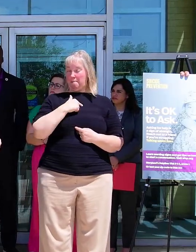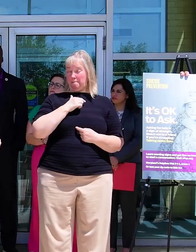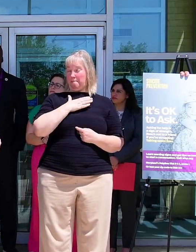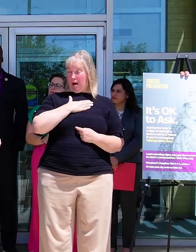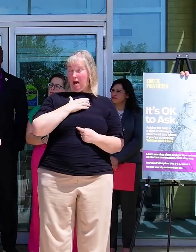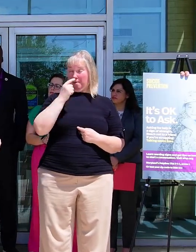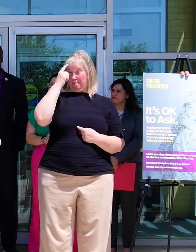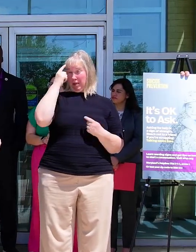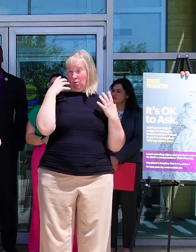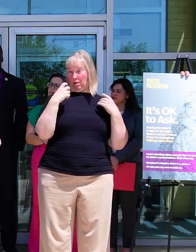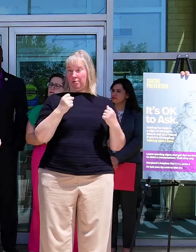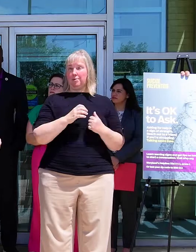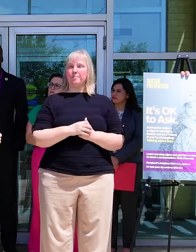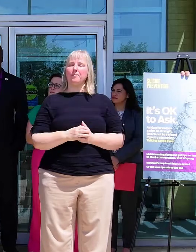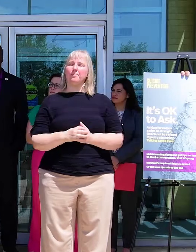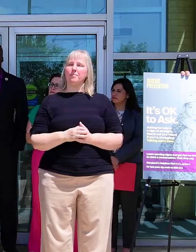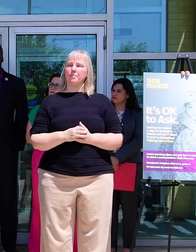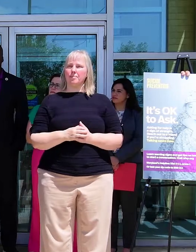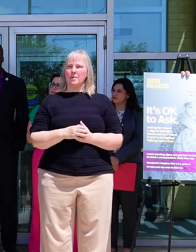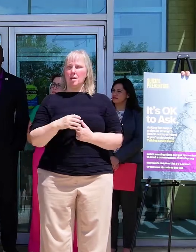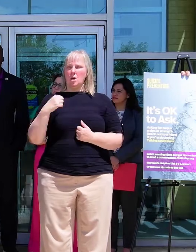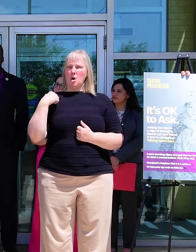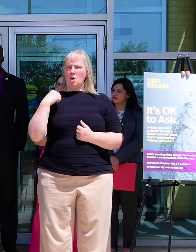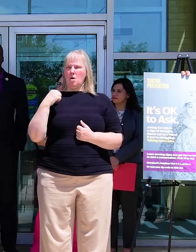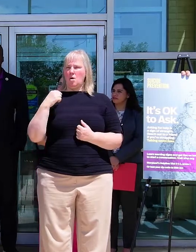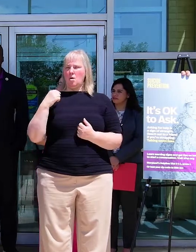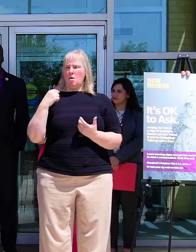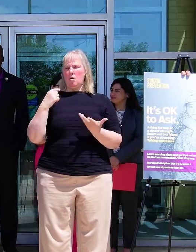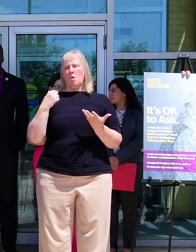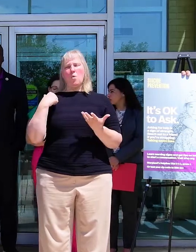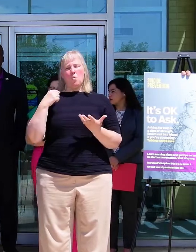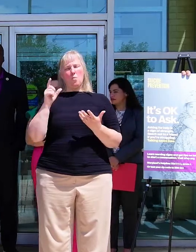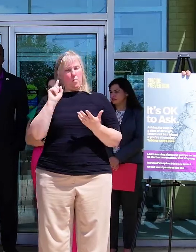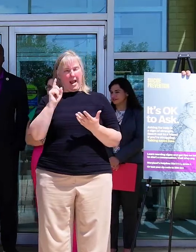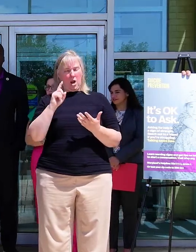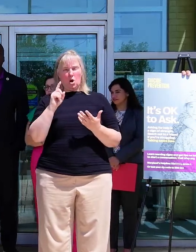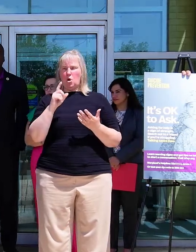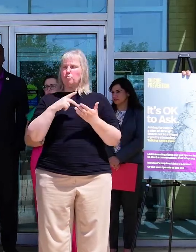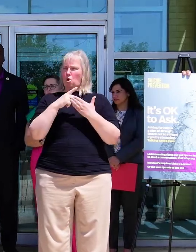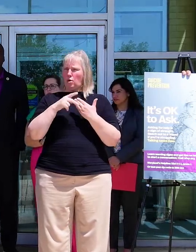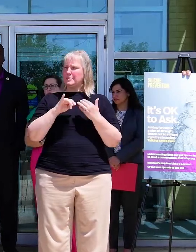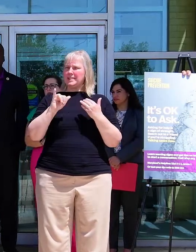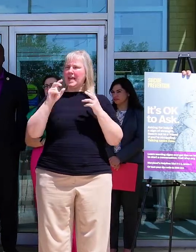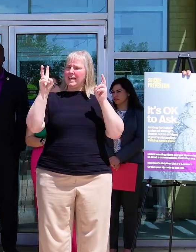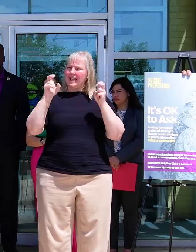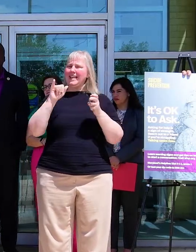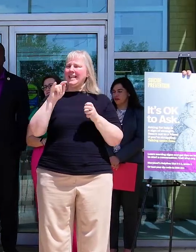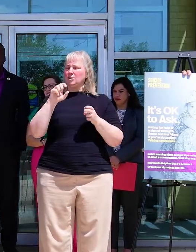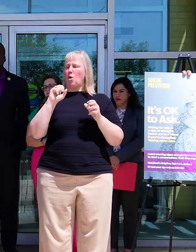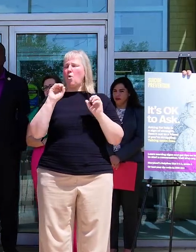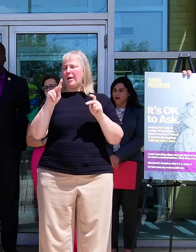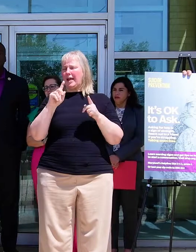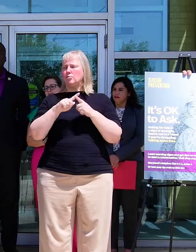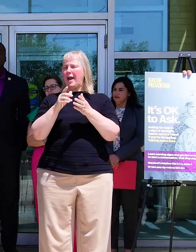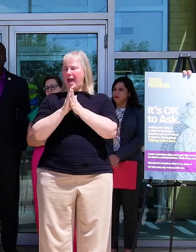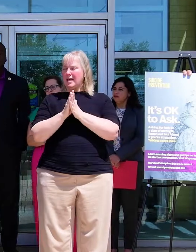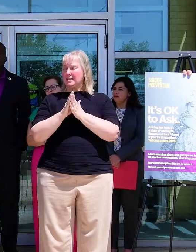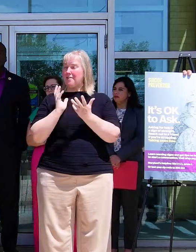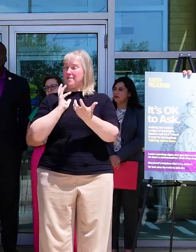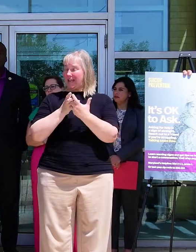health. And where programs like It's Okay to Ask fit in, or would have fit in when I was a kid.